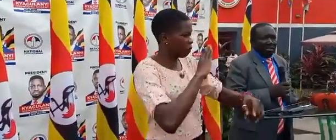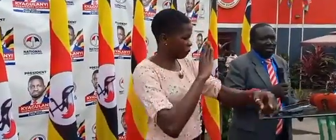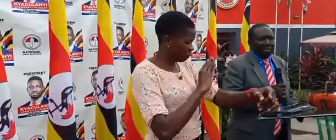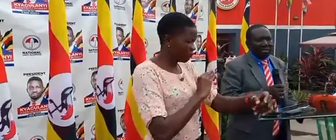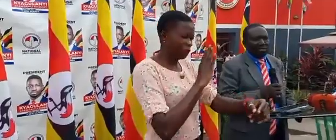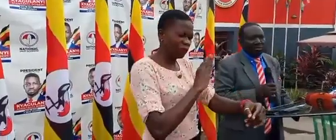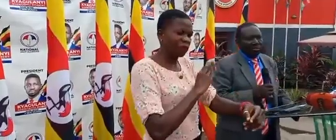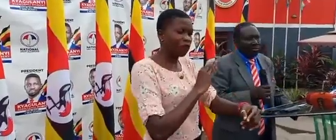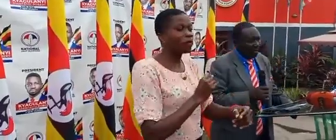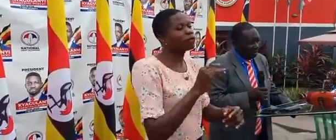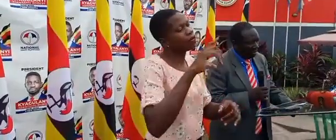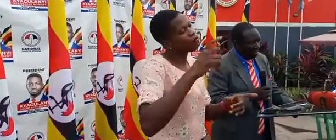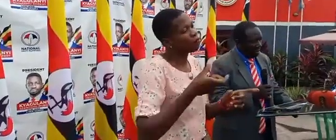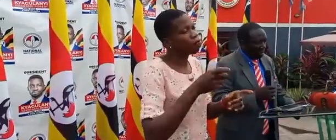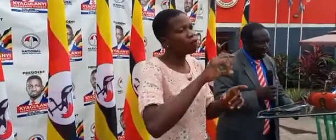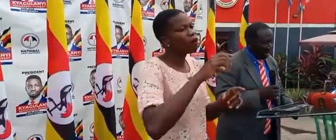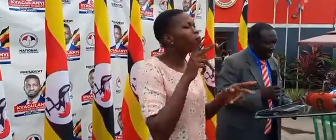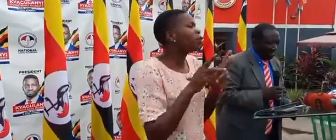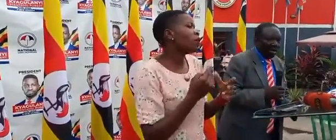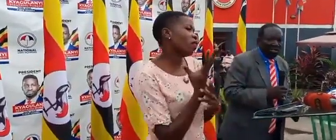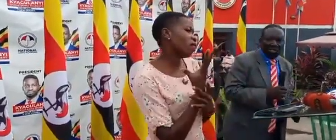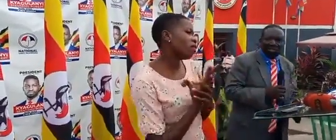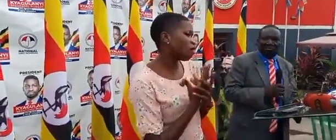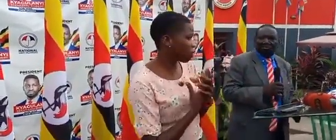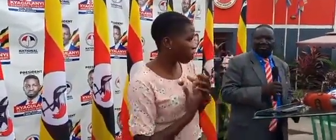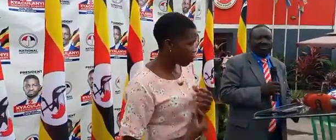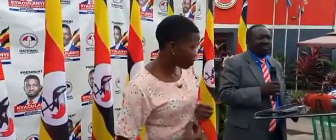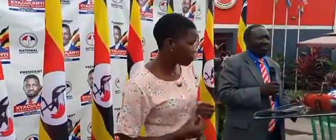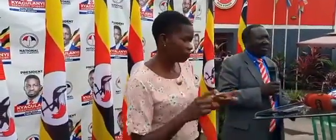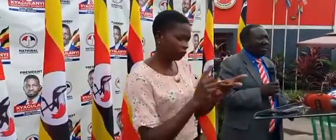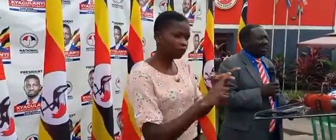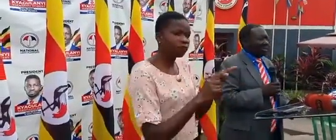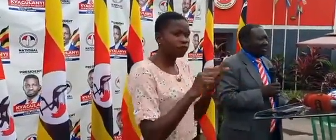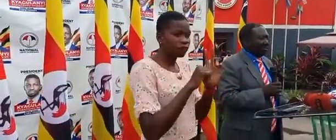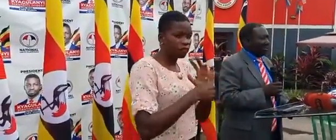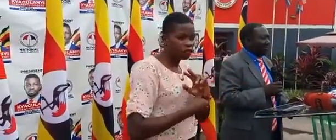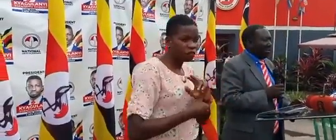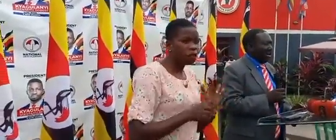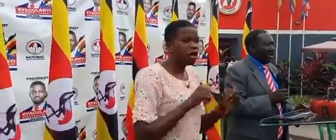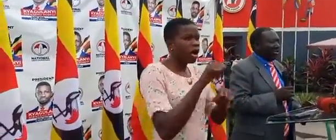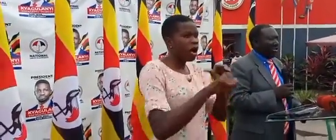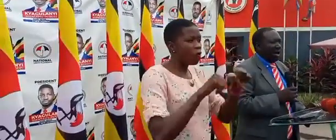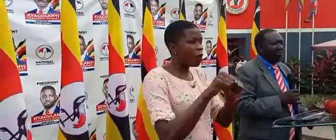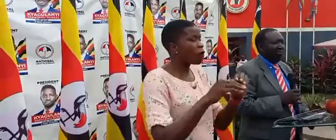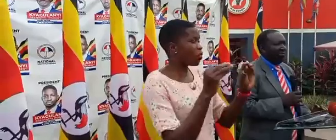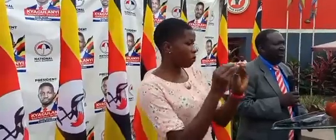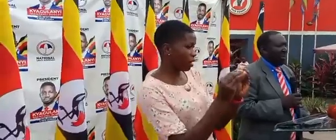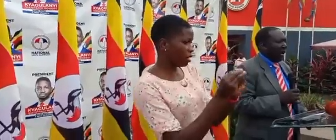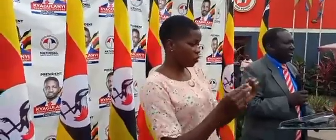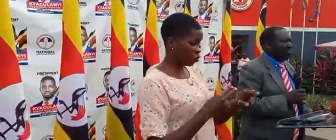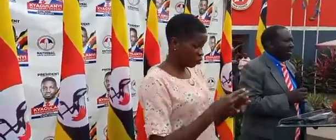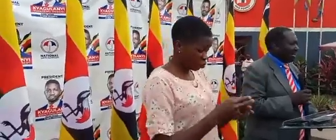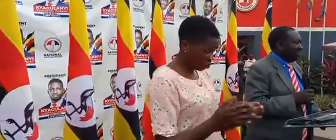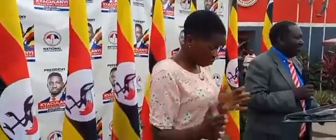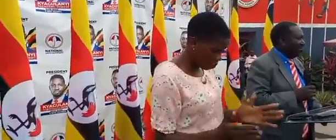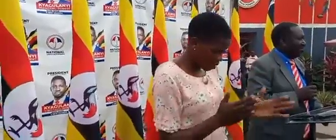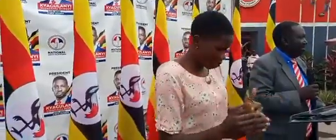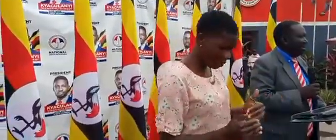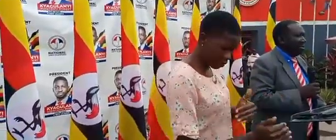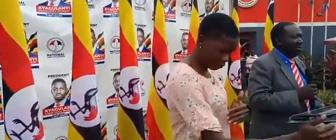Second issue is about a retreat which we are yet to have as a